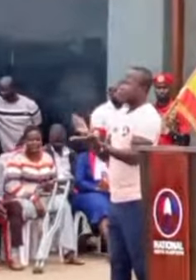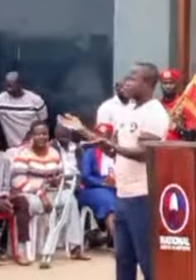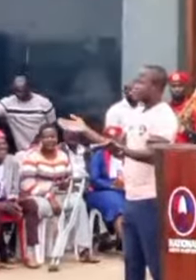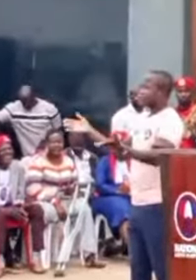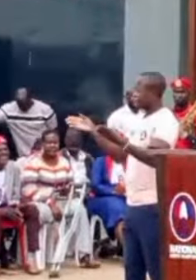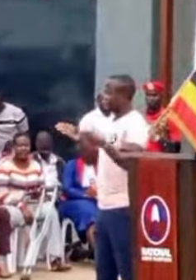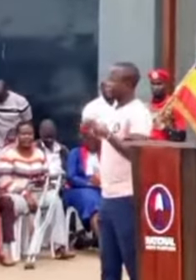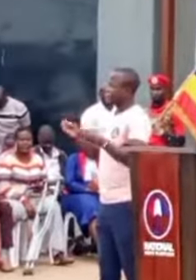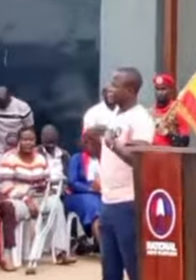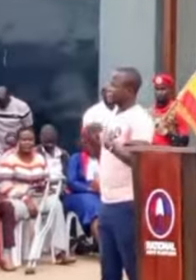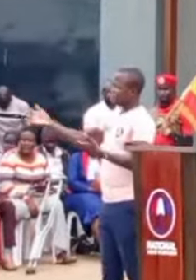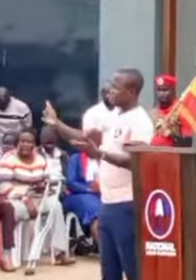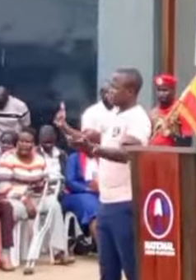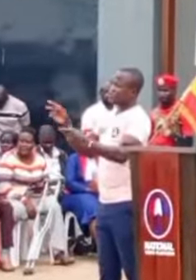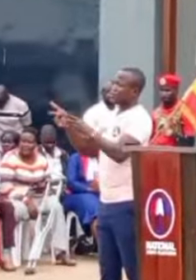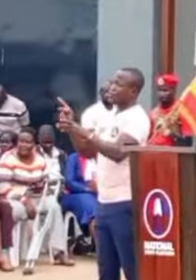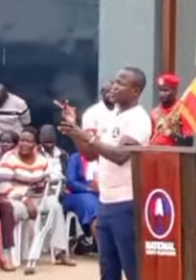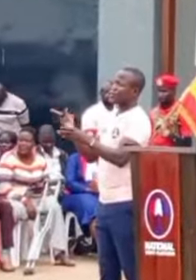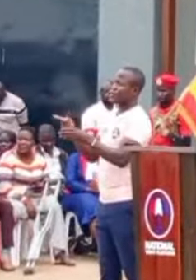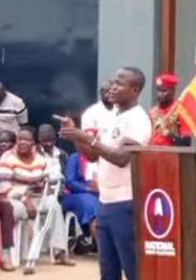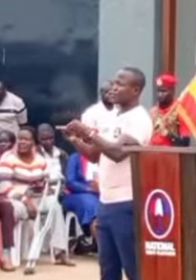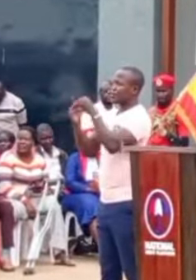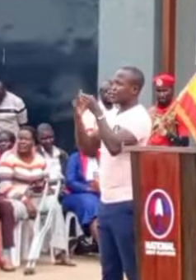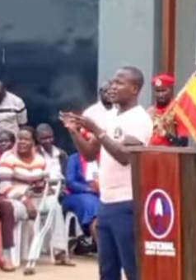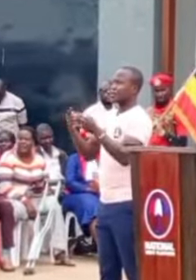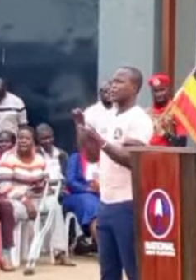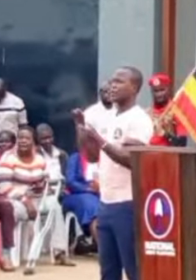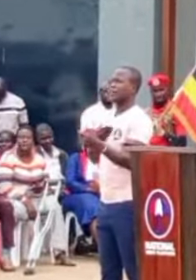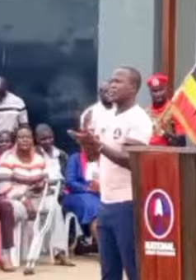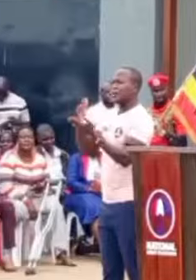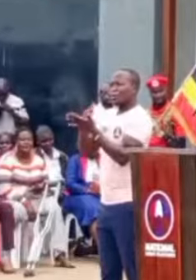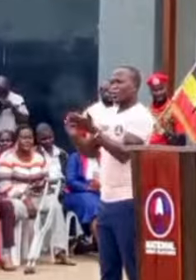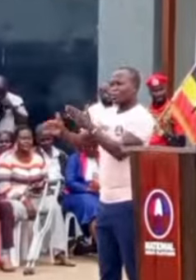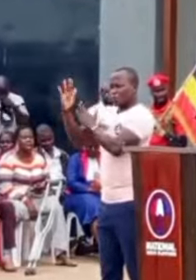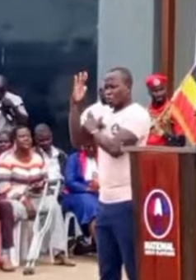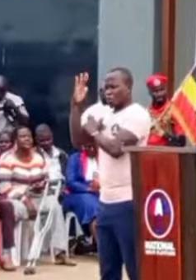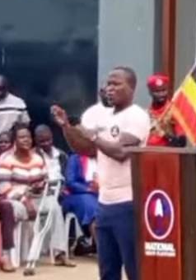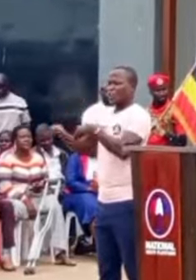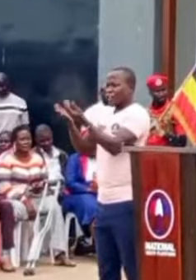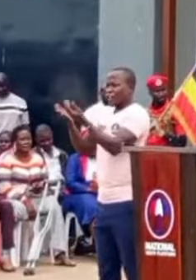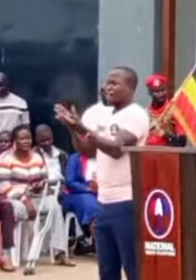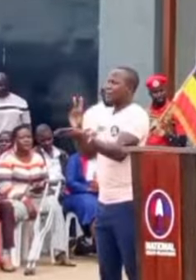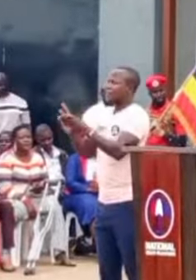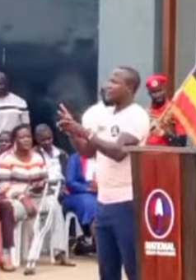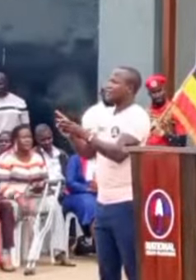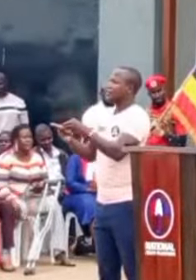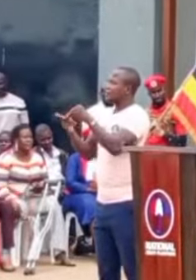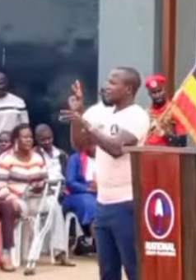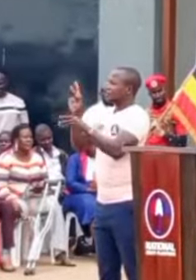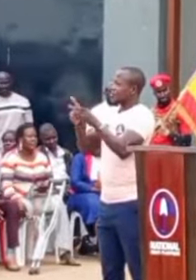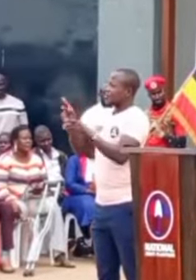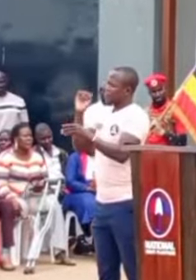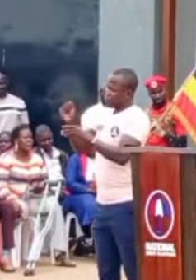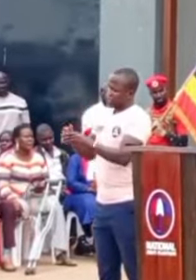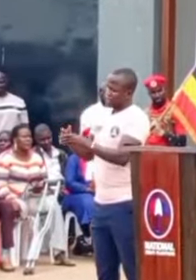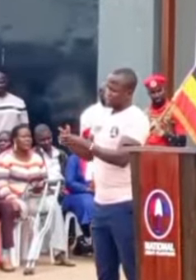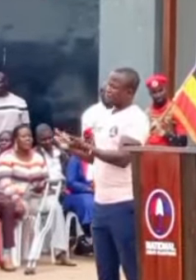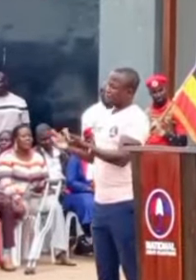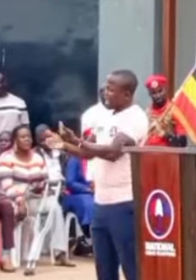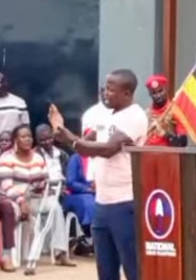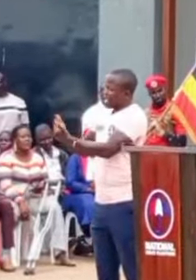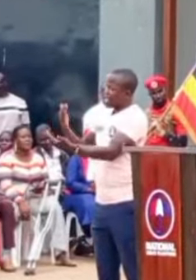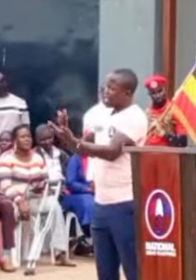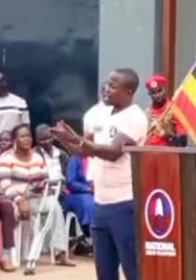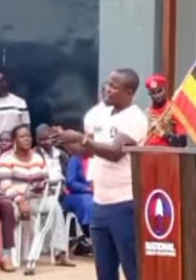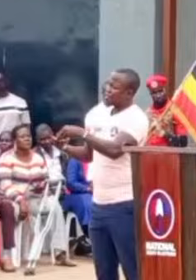hanesinga ebyo ebyomuwendo byetulina okufayininga engeri abantu batuwadde bali special those are supposed to be treated as